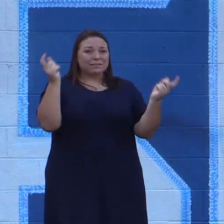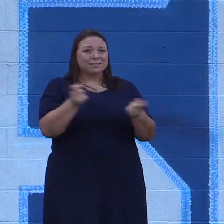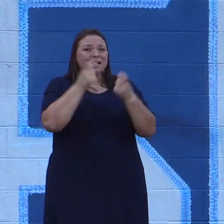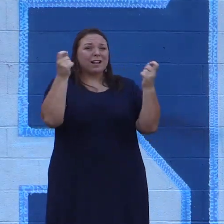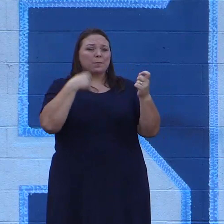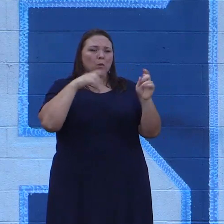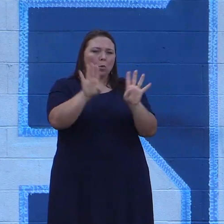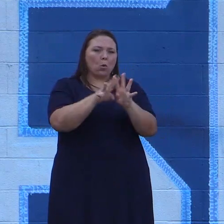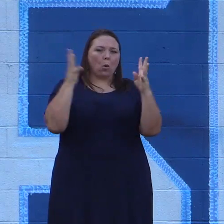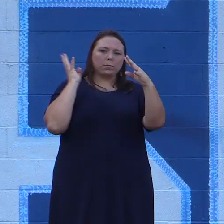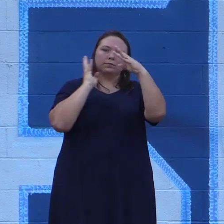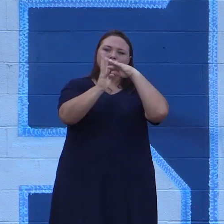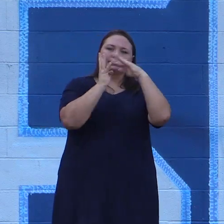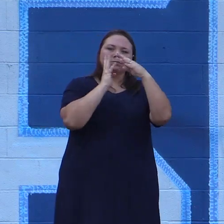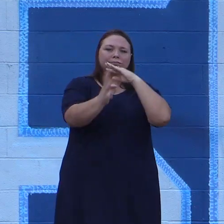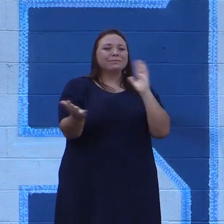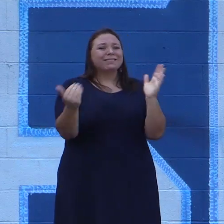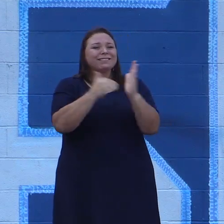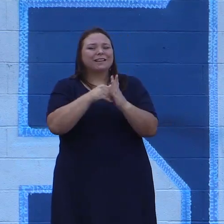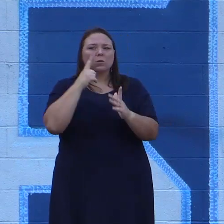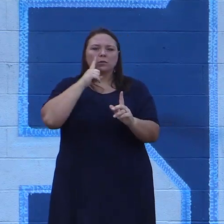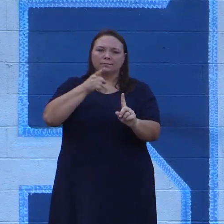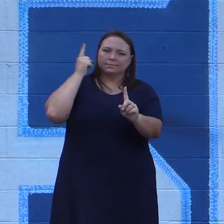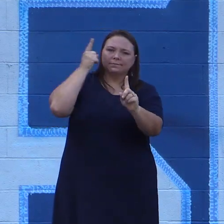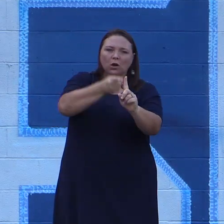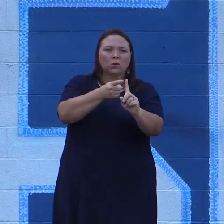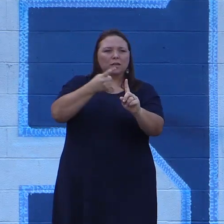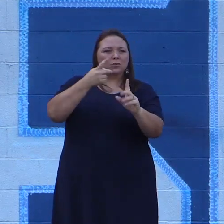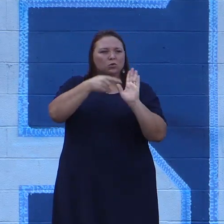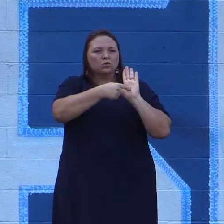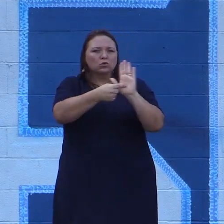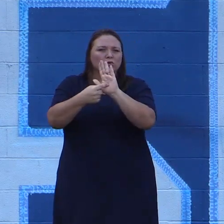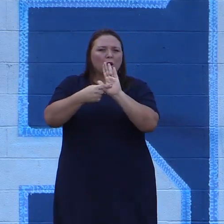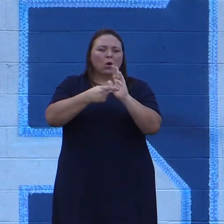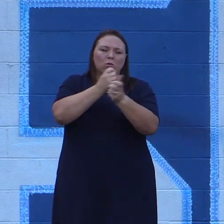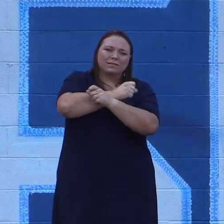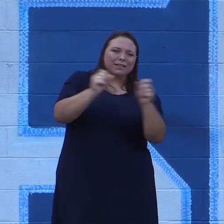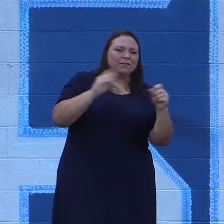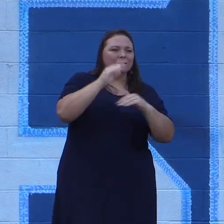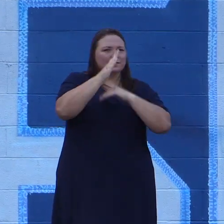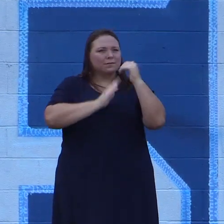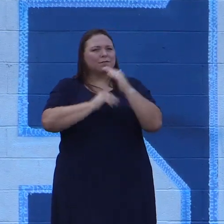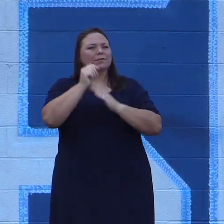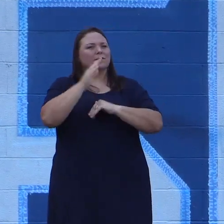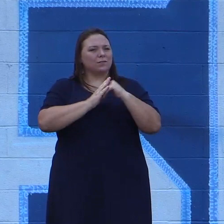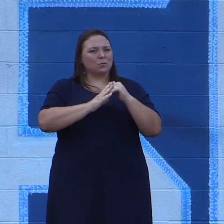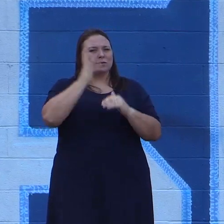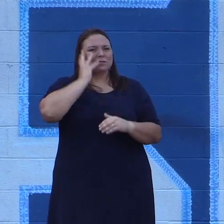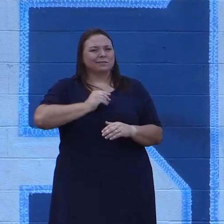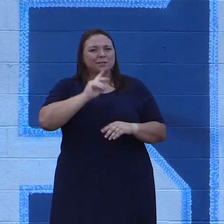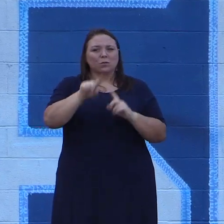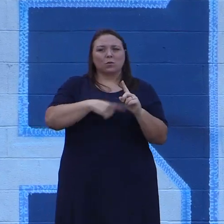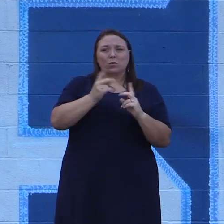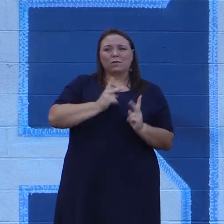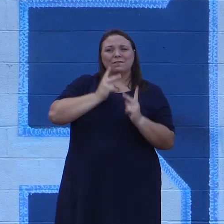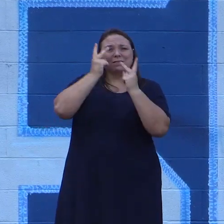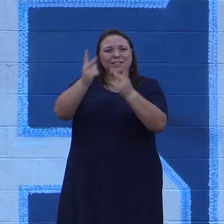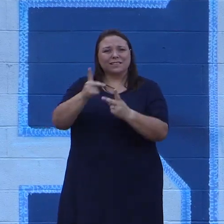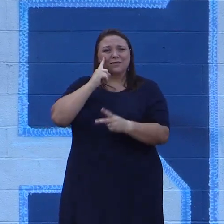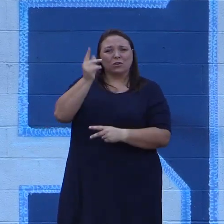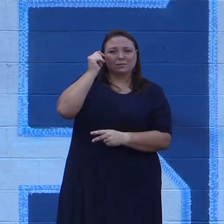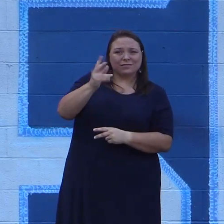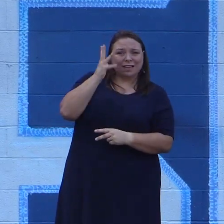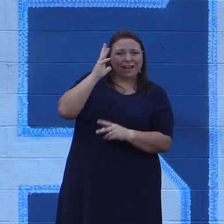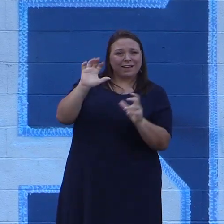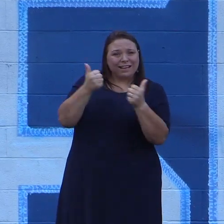our doors, we are laser focused on showing Nissan Stadium's guests a safe and comfortable experience while visiting our facility for Titans